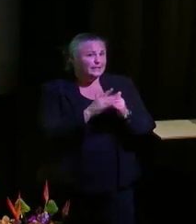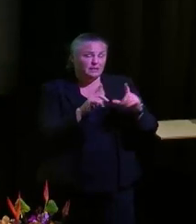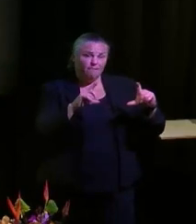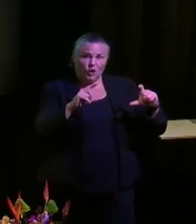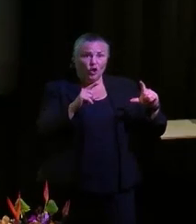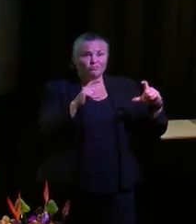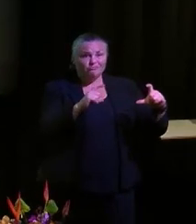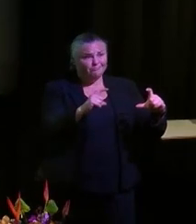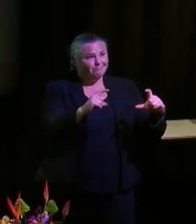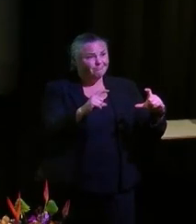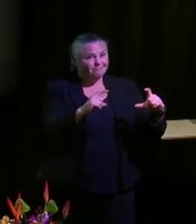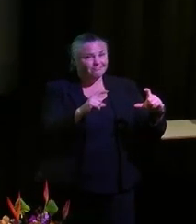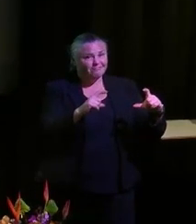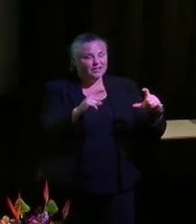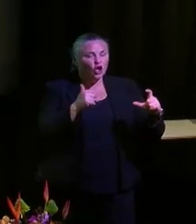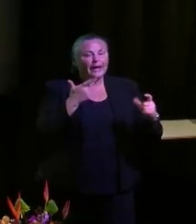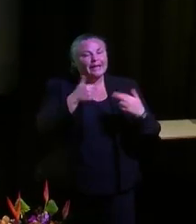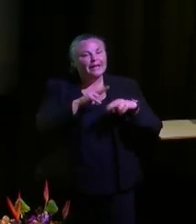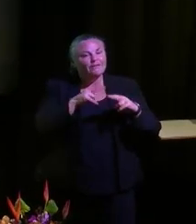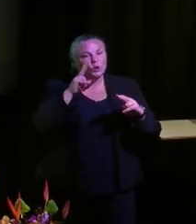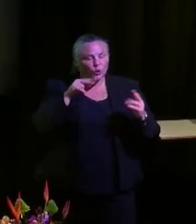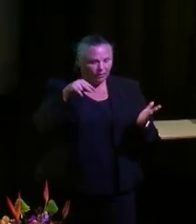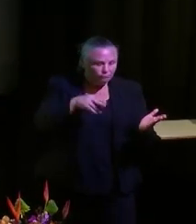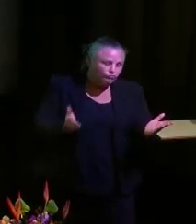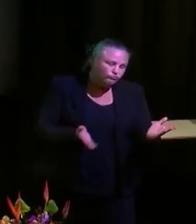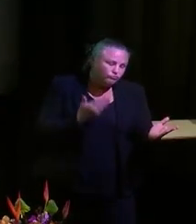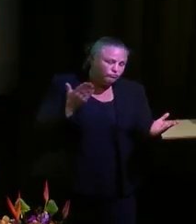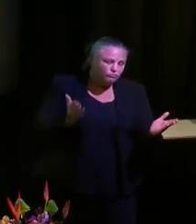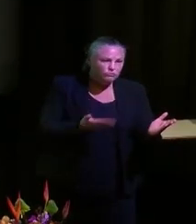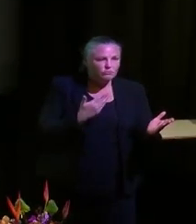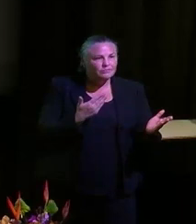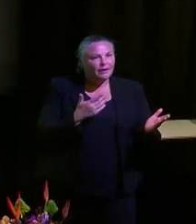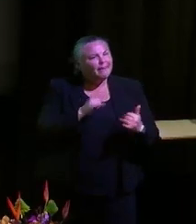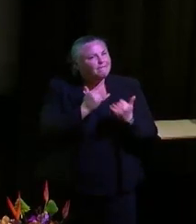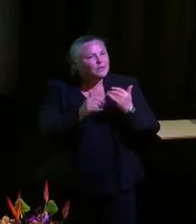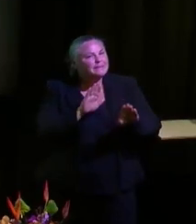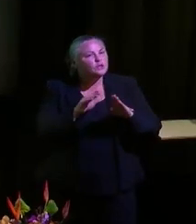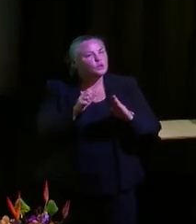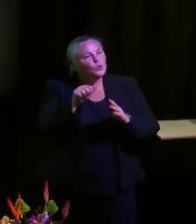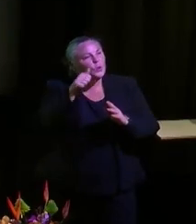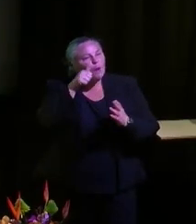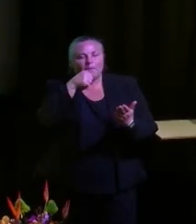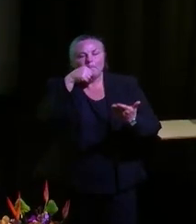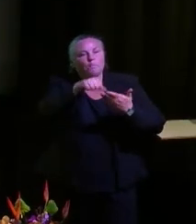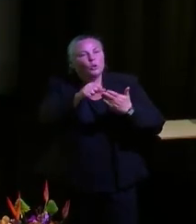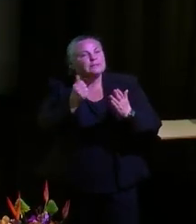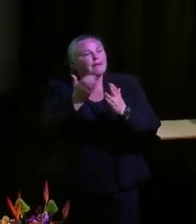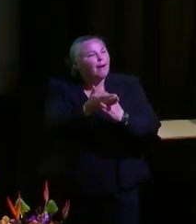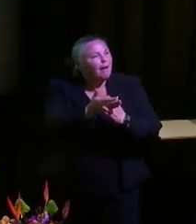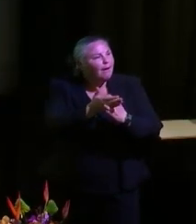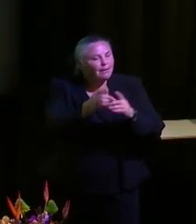album, they're also a similar size to postcards. They're also a similar size